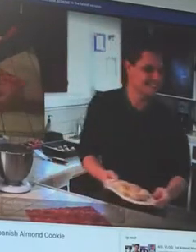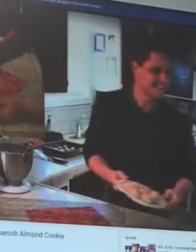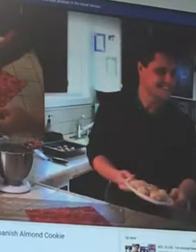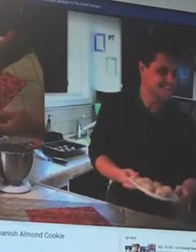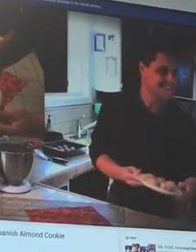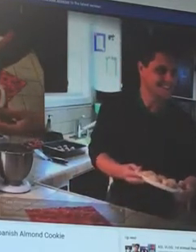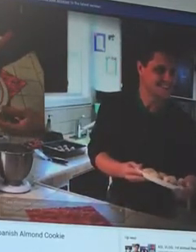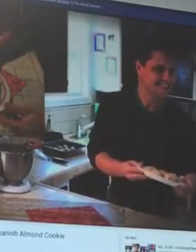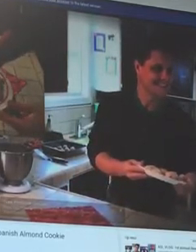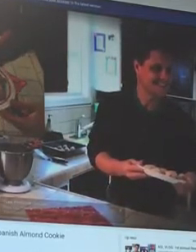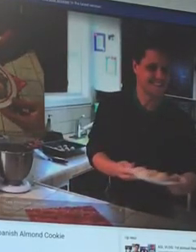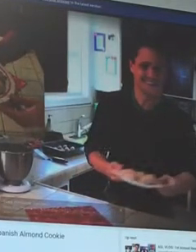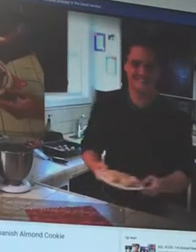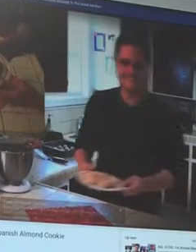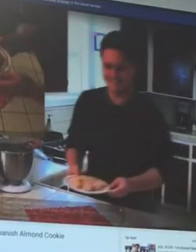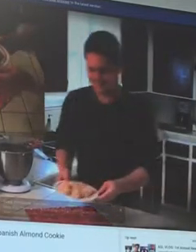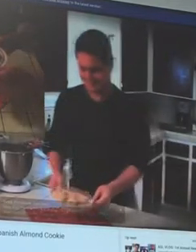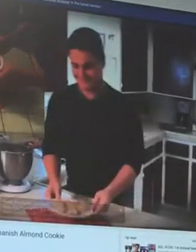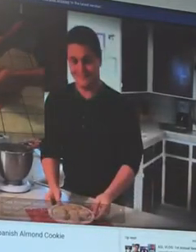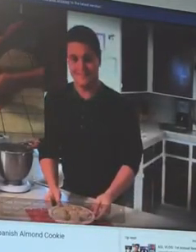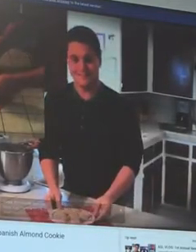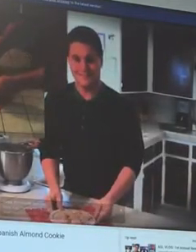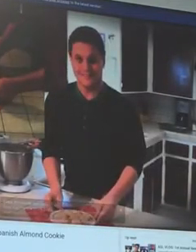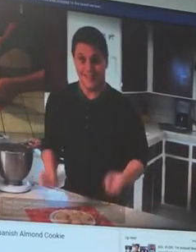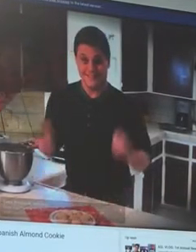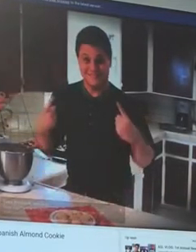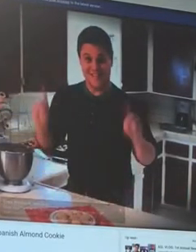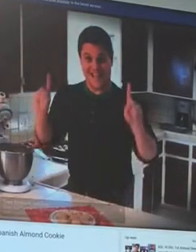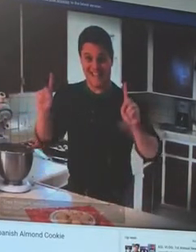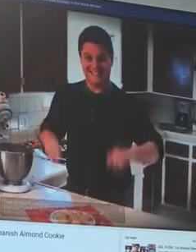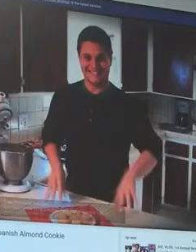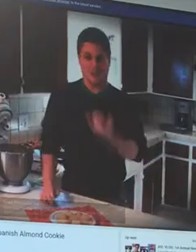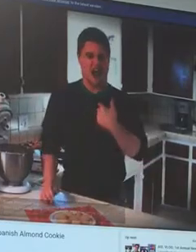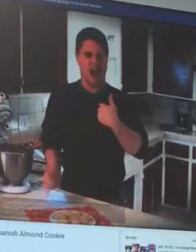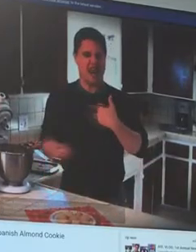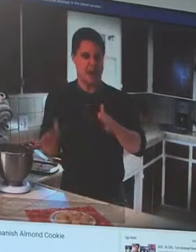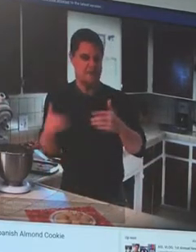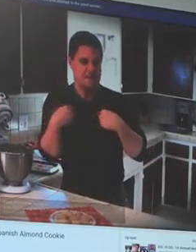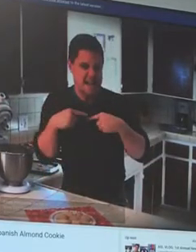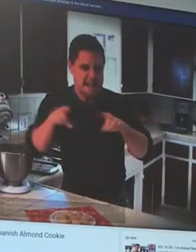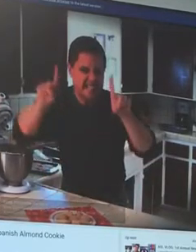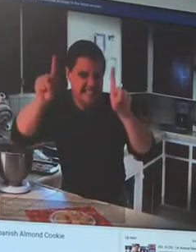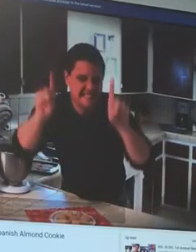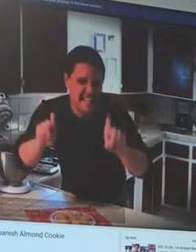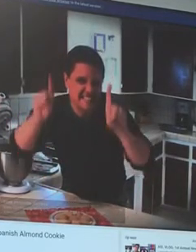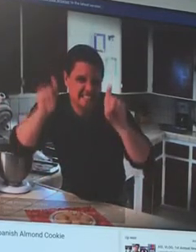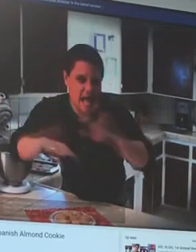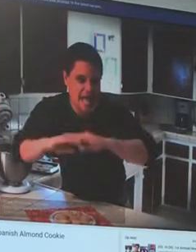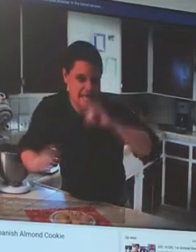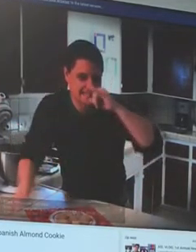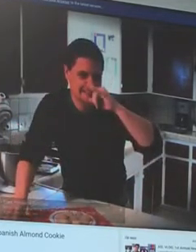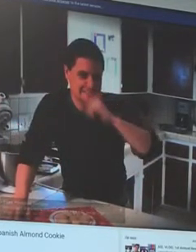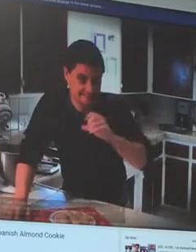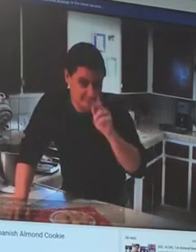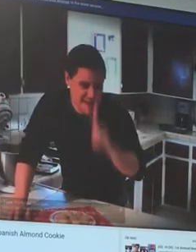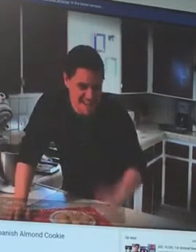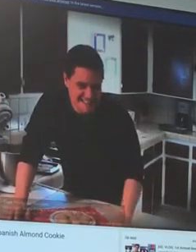guys, look at those. Don't they look good? Finally, they're done. They're ready to be eaten. But the